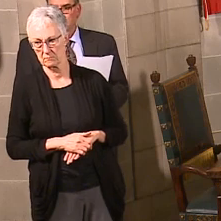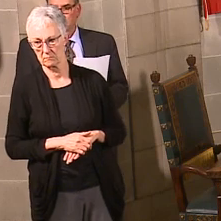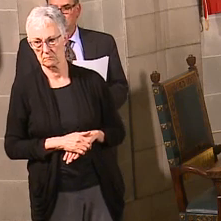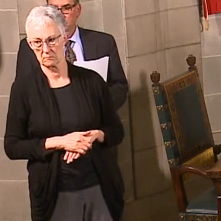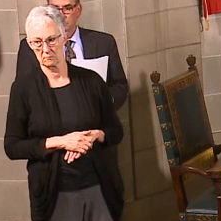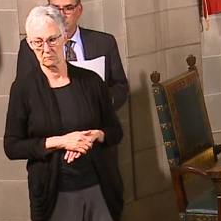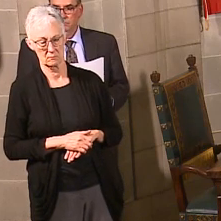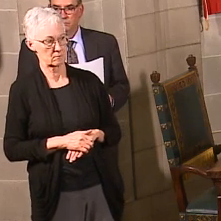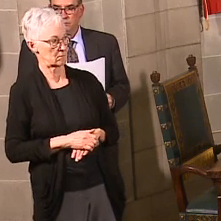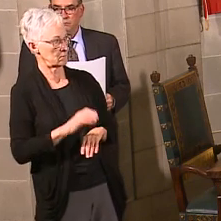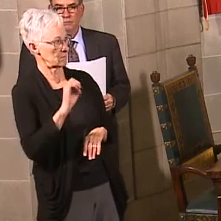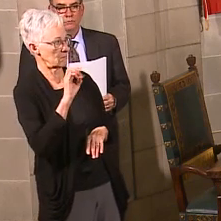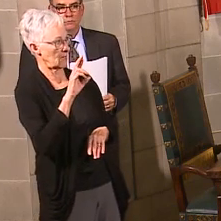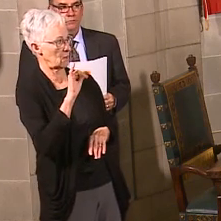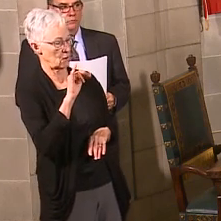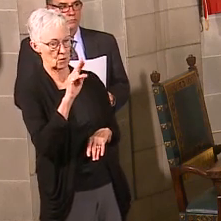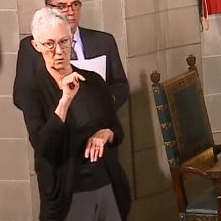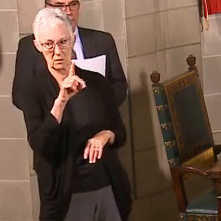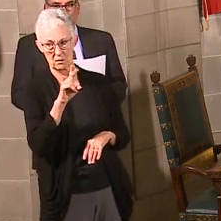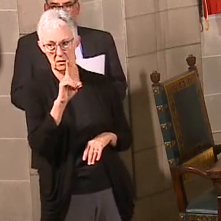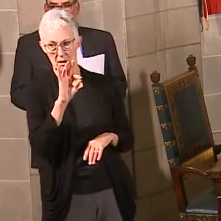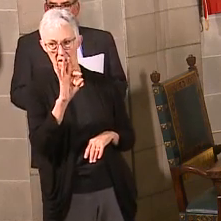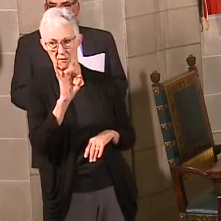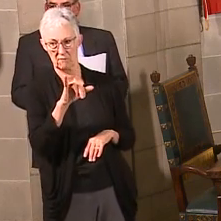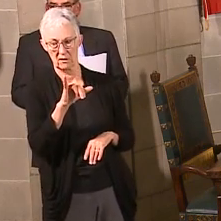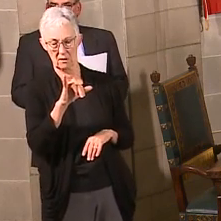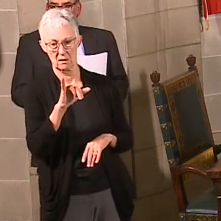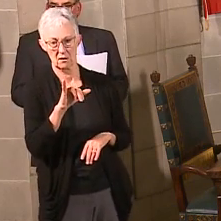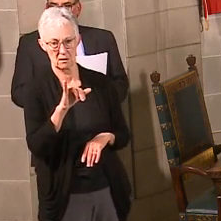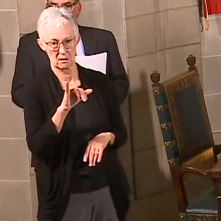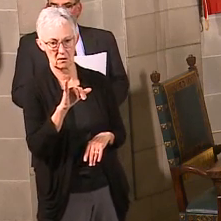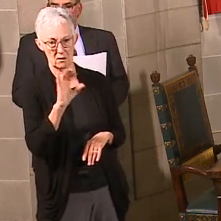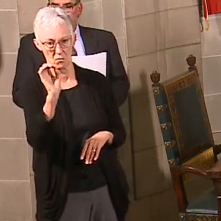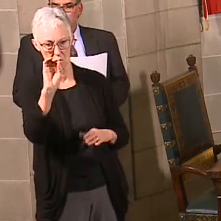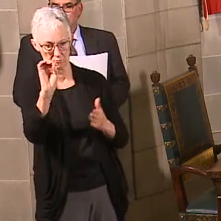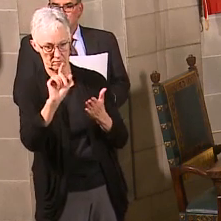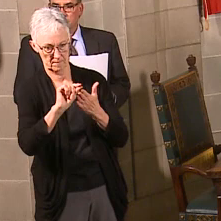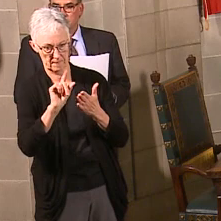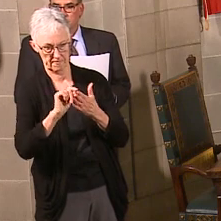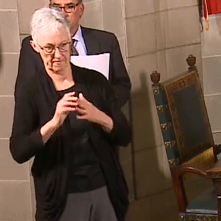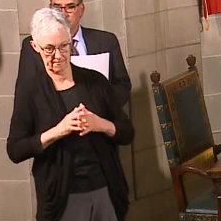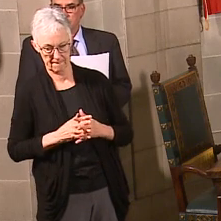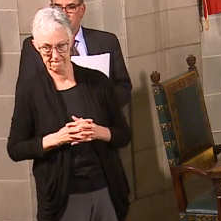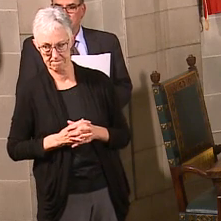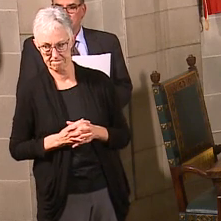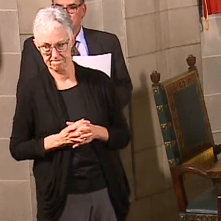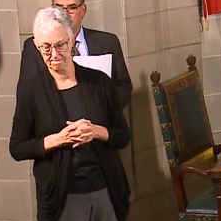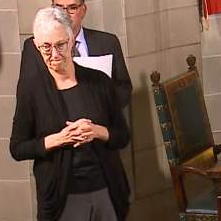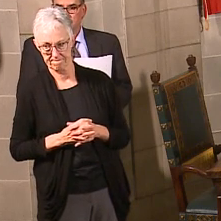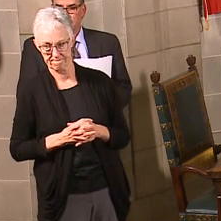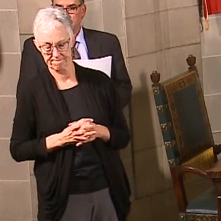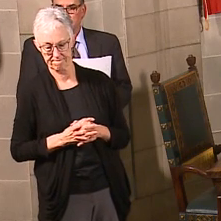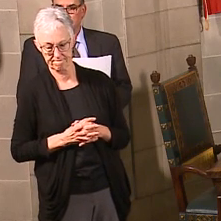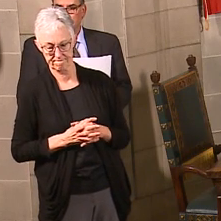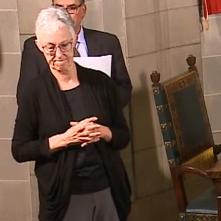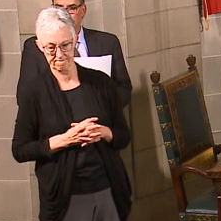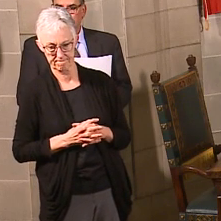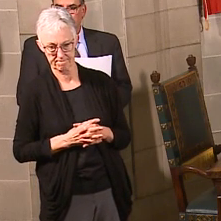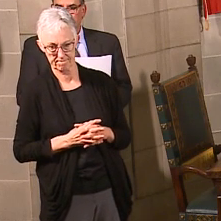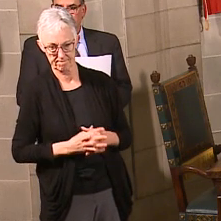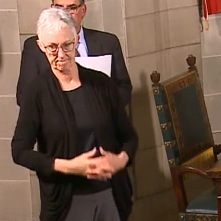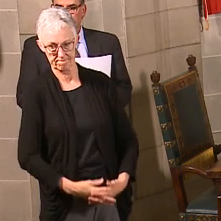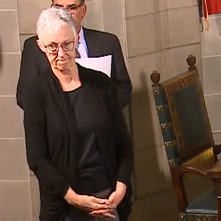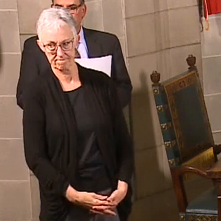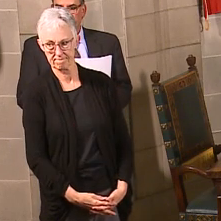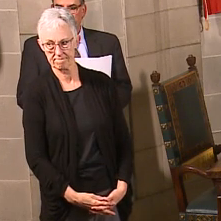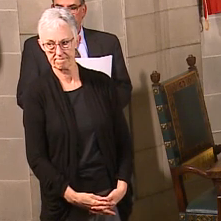Her first one is... Aaron Duffy from the World Herald? Correct. Is the state requiring food processing plants to report